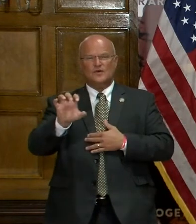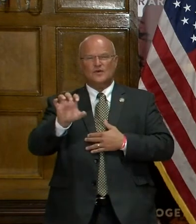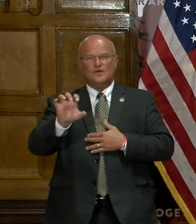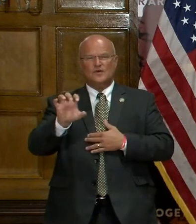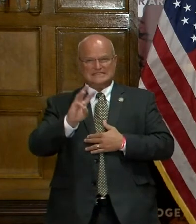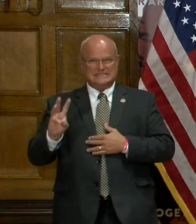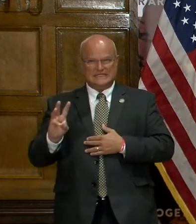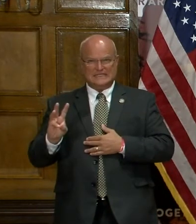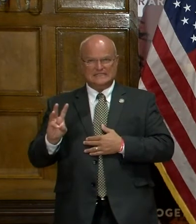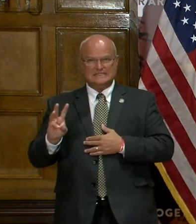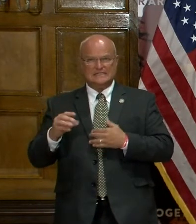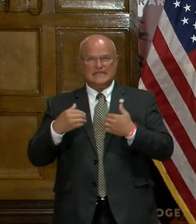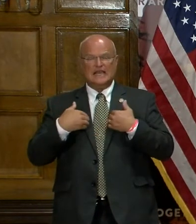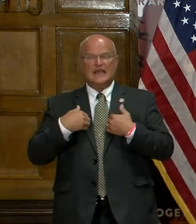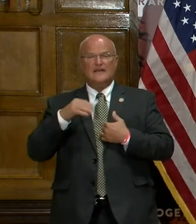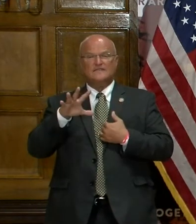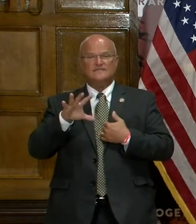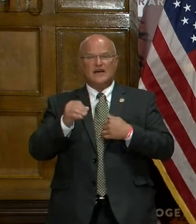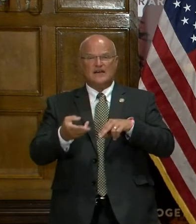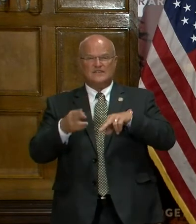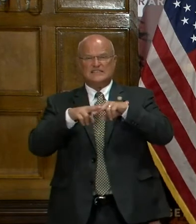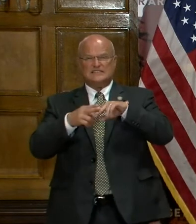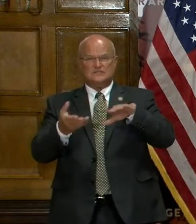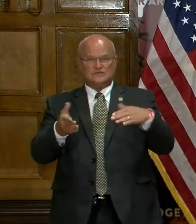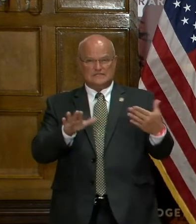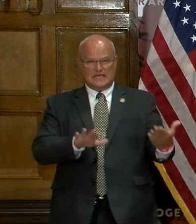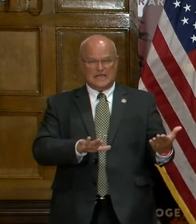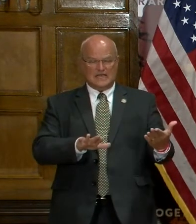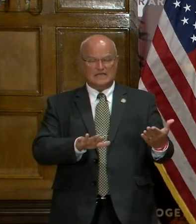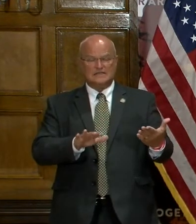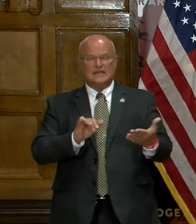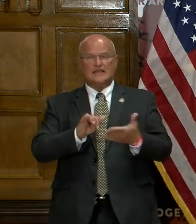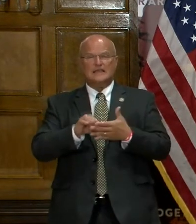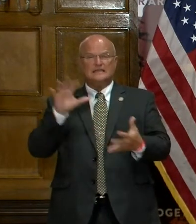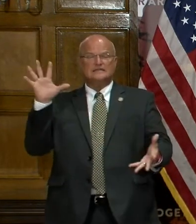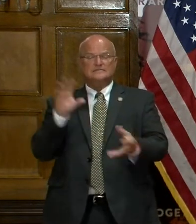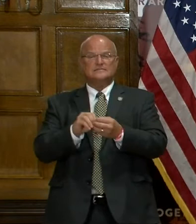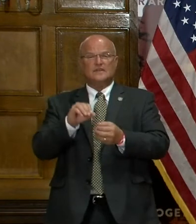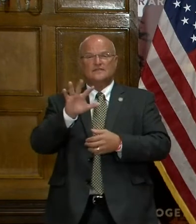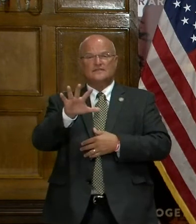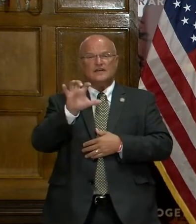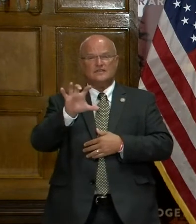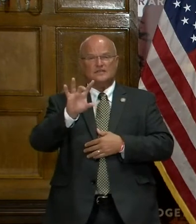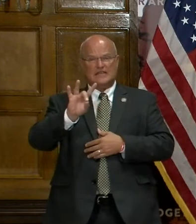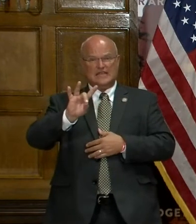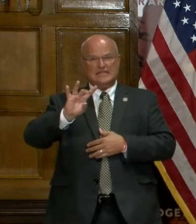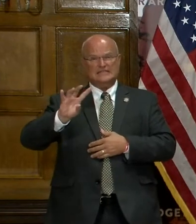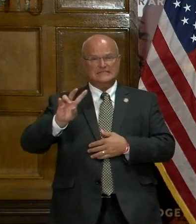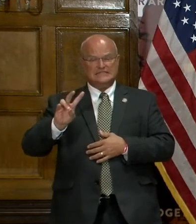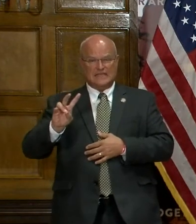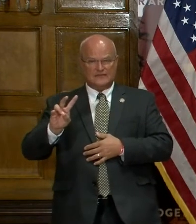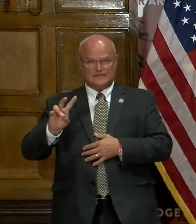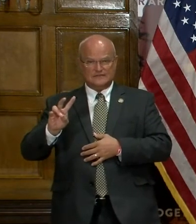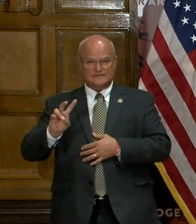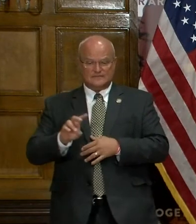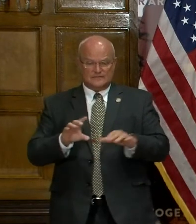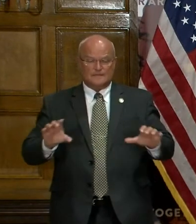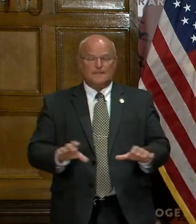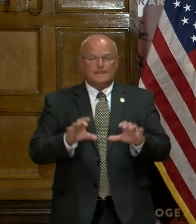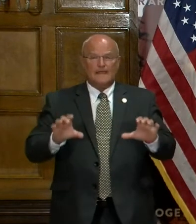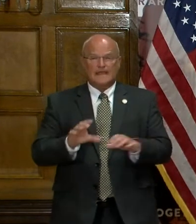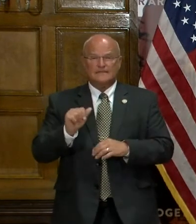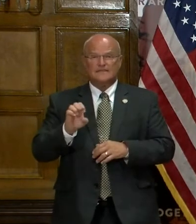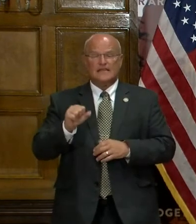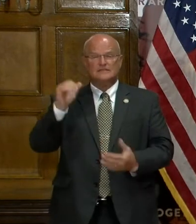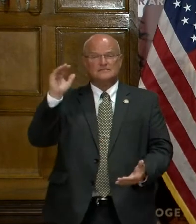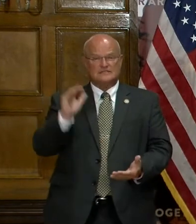466. We have 5 additional deaths. That brings us to 587. Active cases